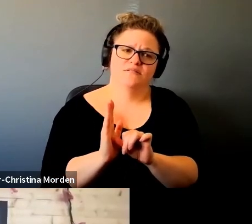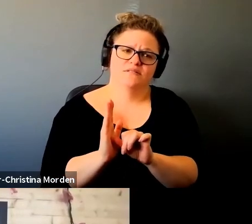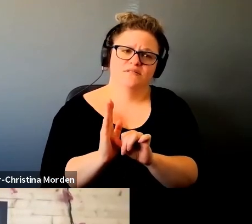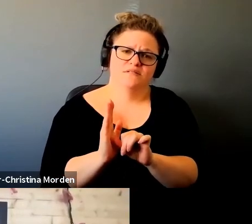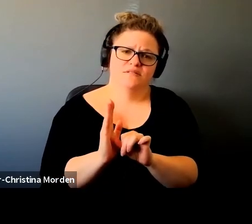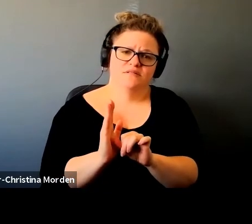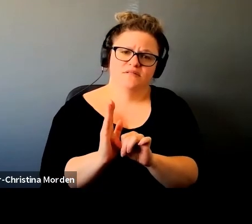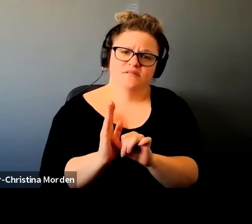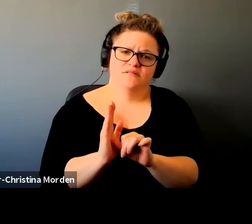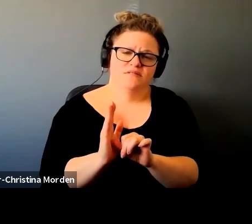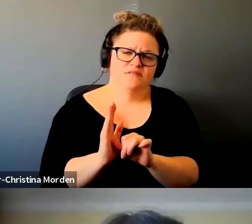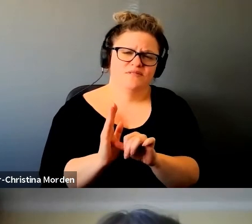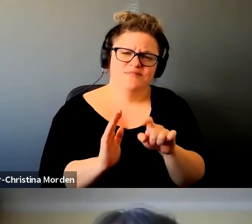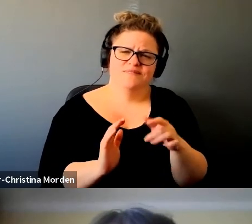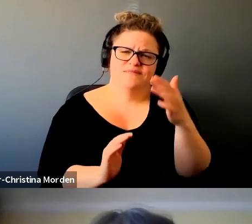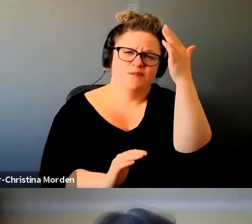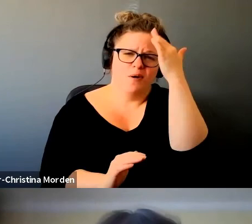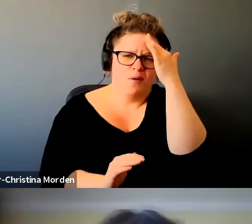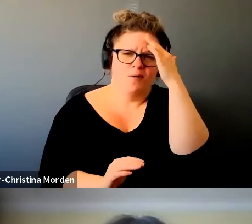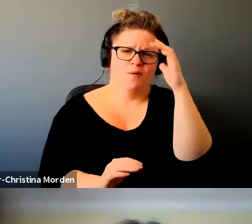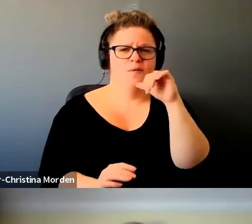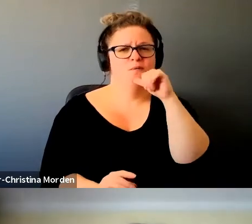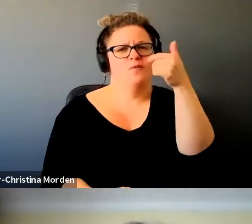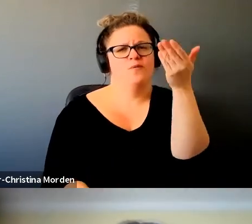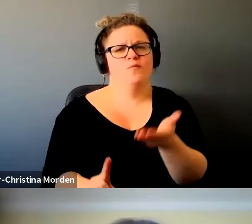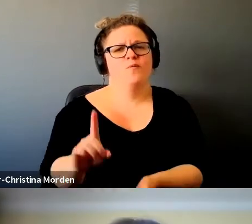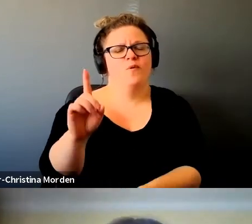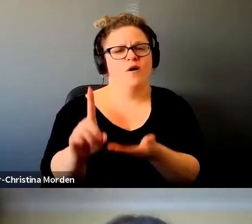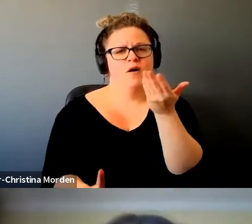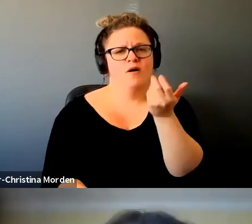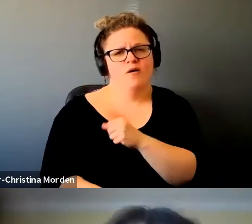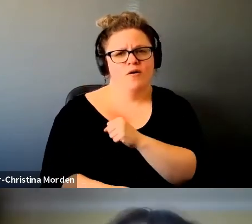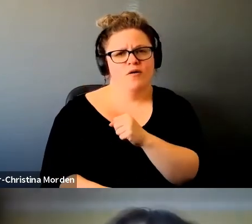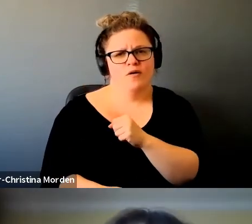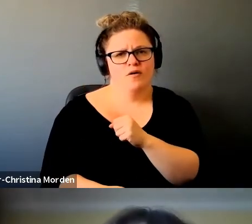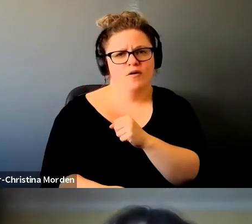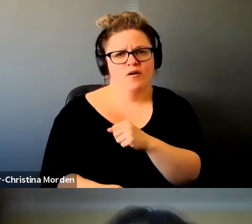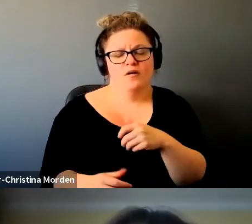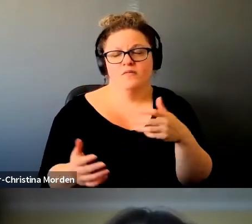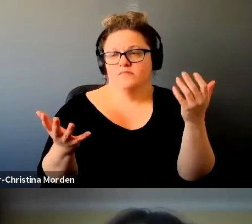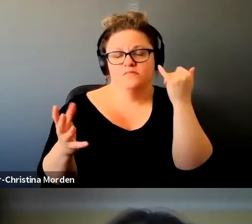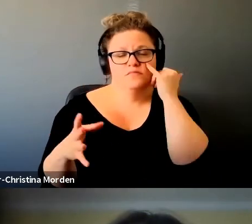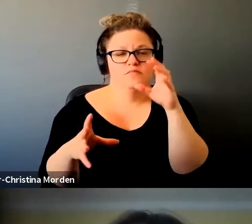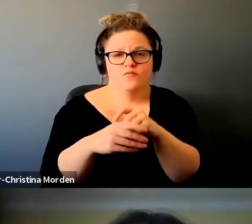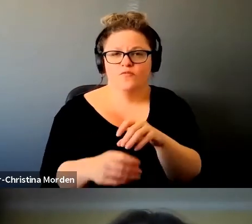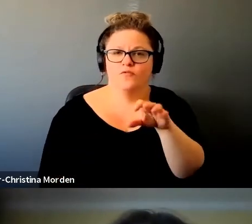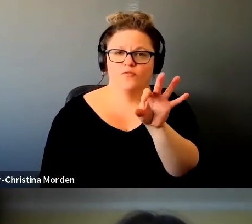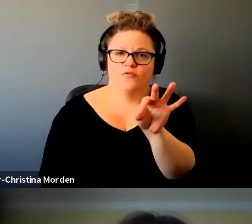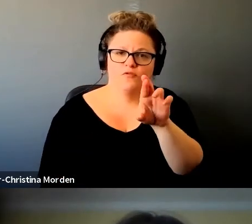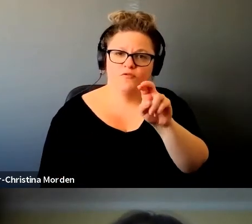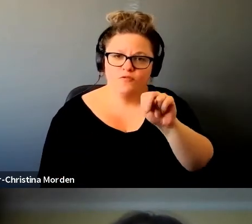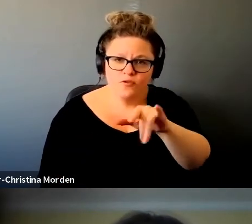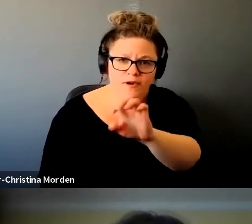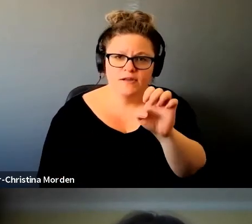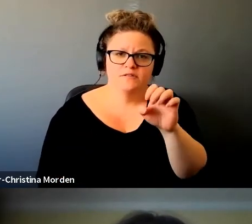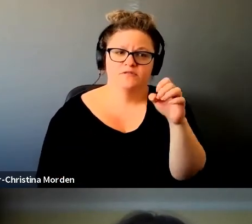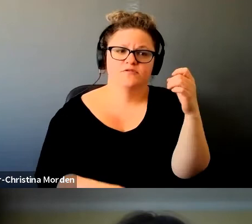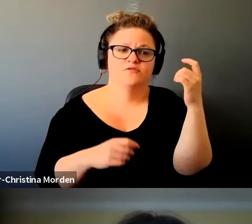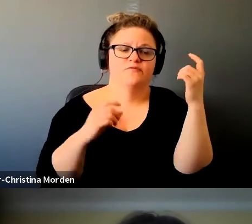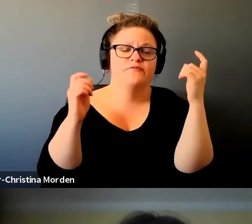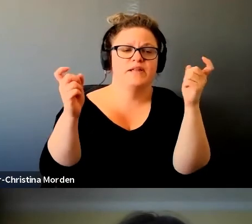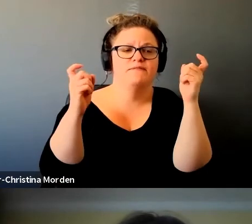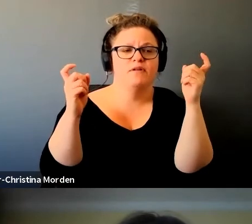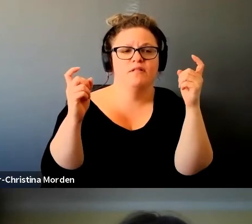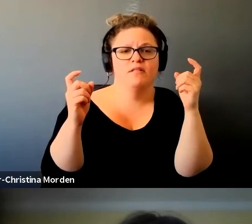head about yourself when you're starting out, especially if you're doing stuff like fringe festivals or things that have